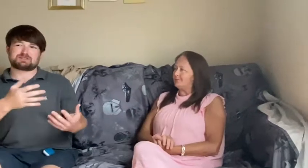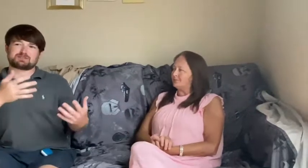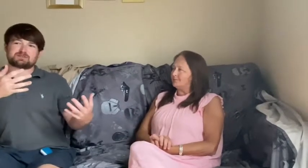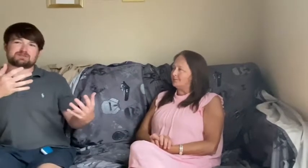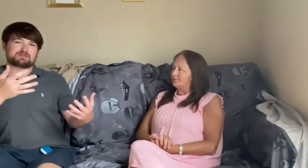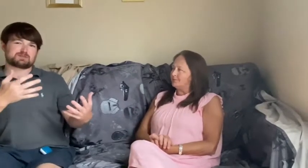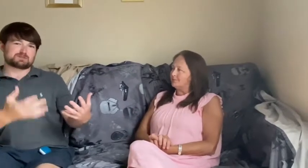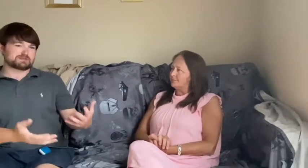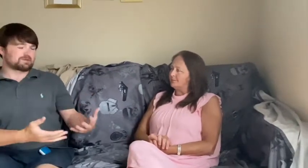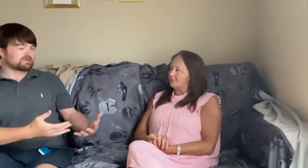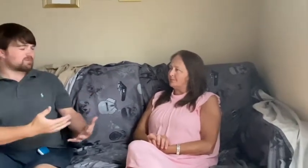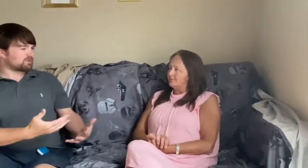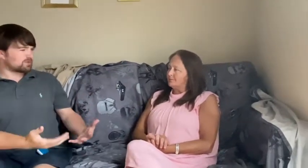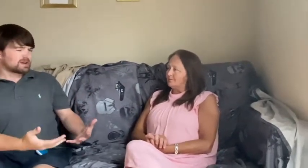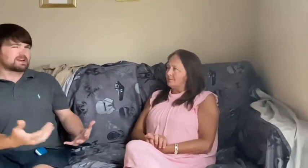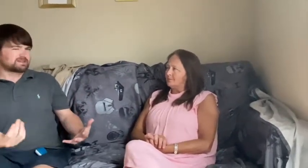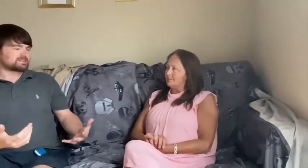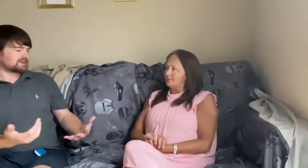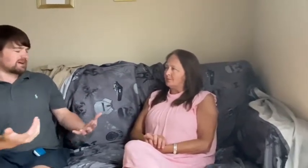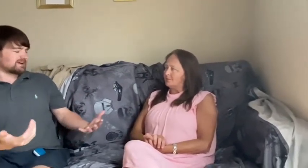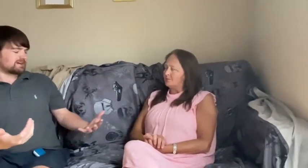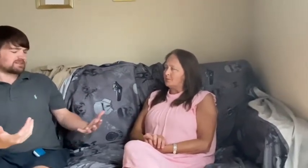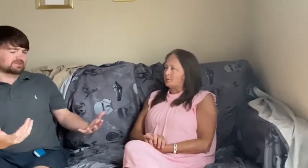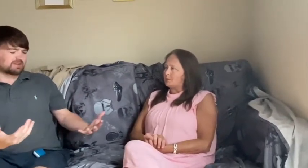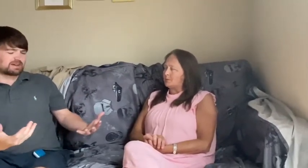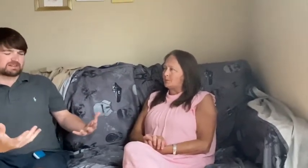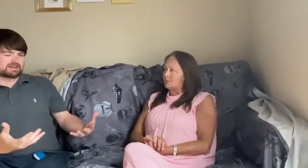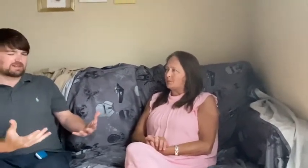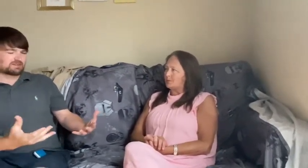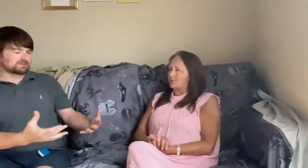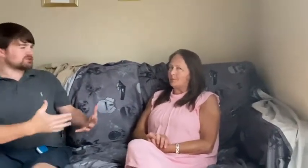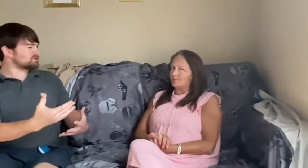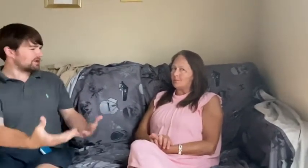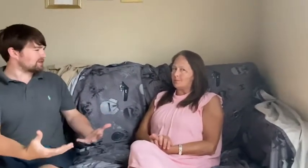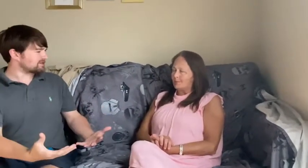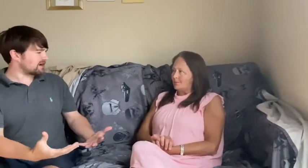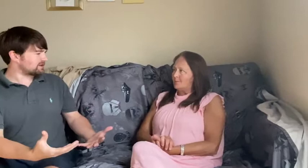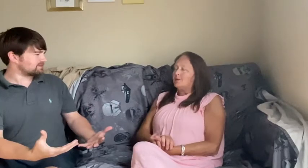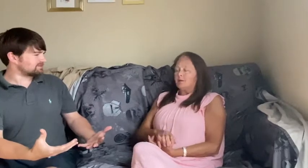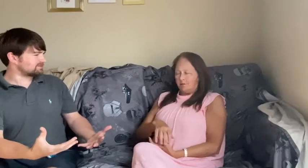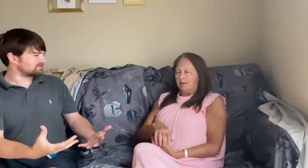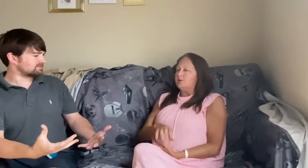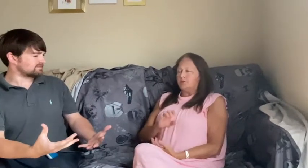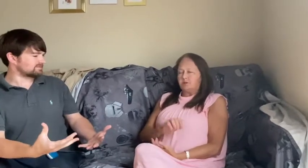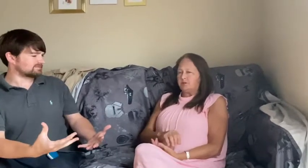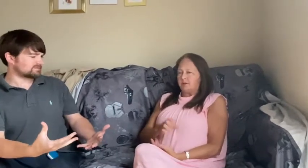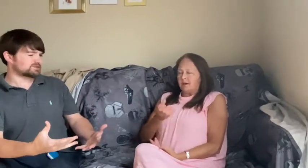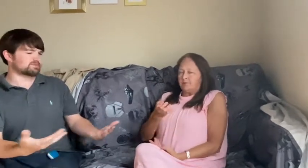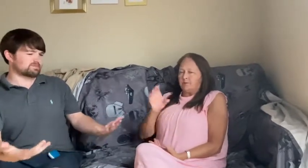did specific breeds? So like, or do you just spell those out? Yeah, you would just for instance,